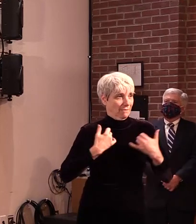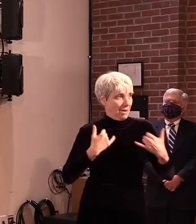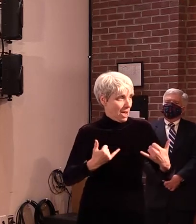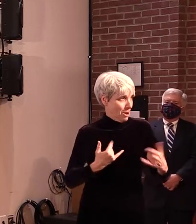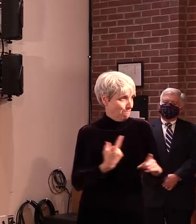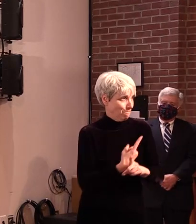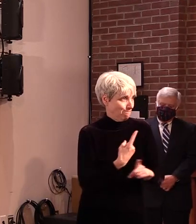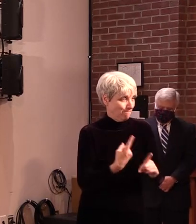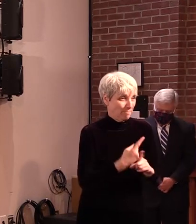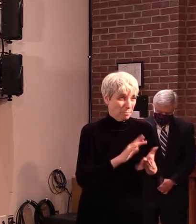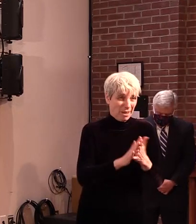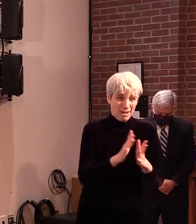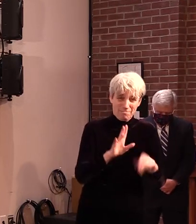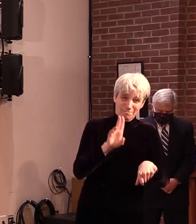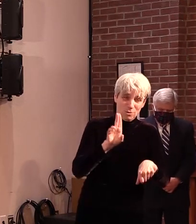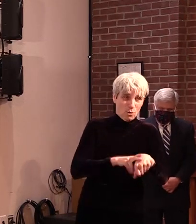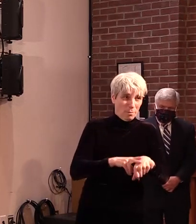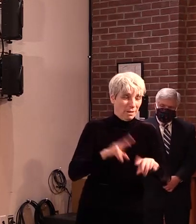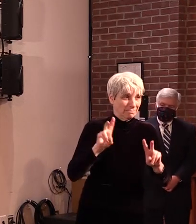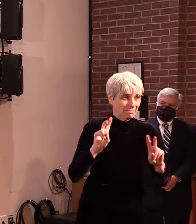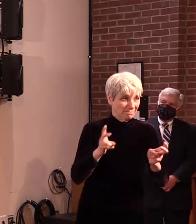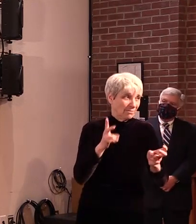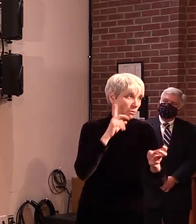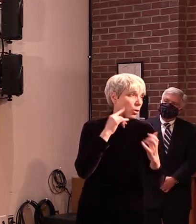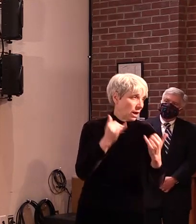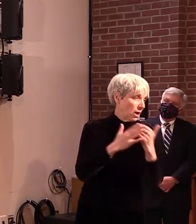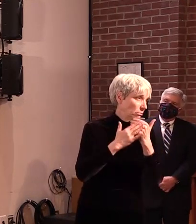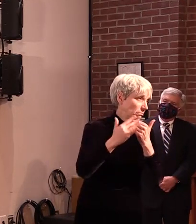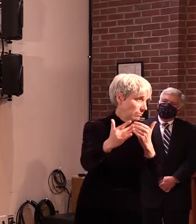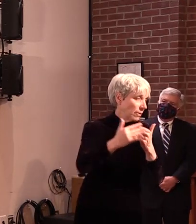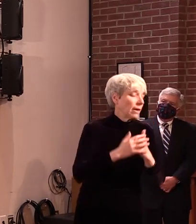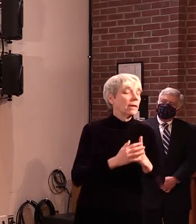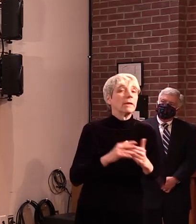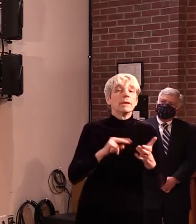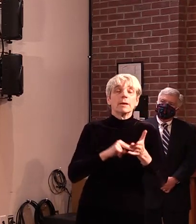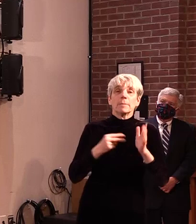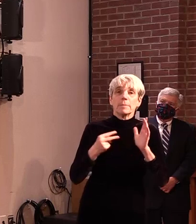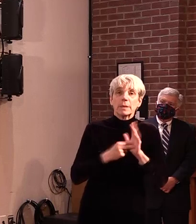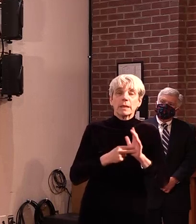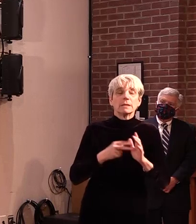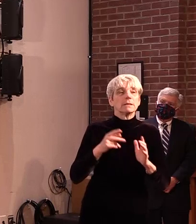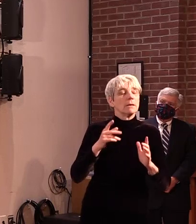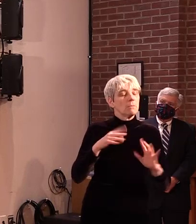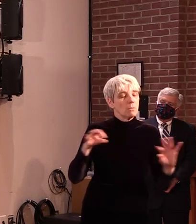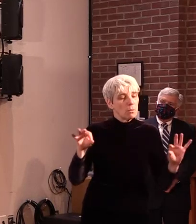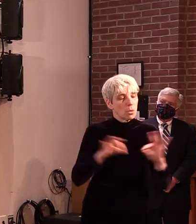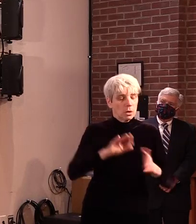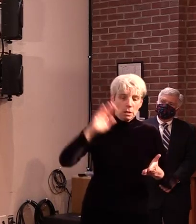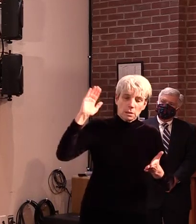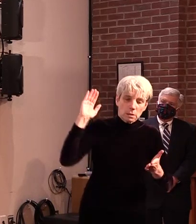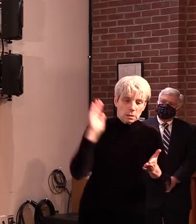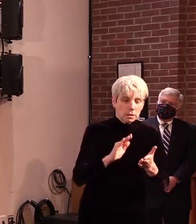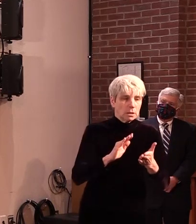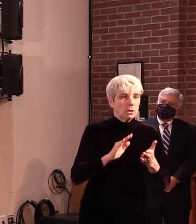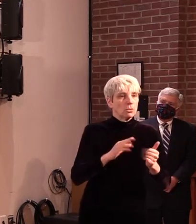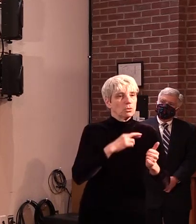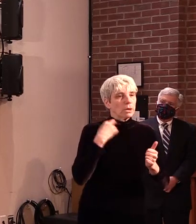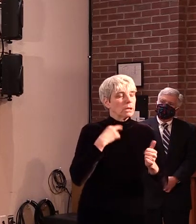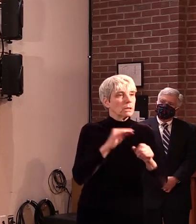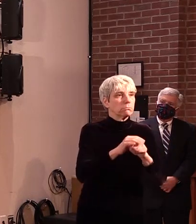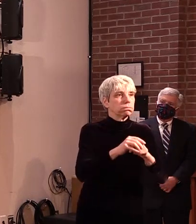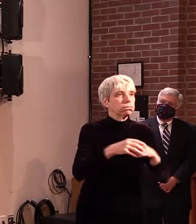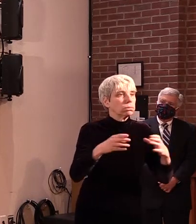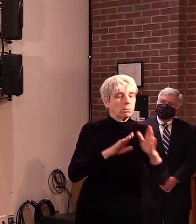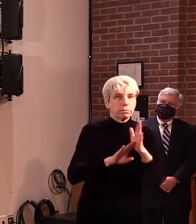longer, which means an essential part of reducing the chance of outbreaks and illness in all of us